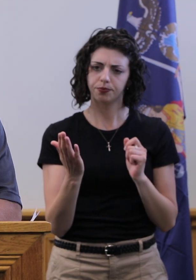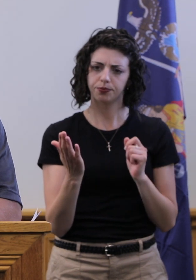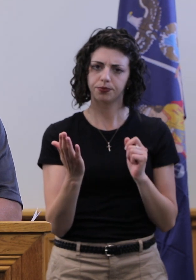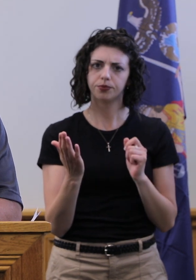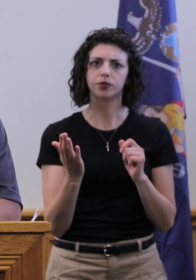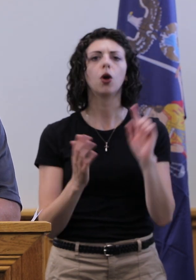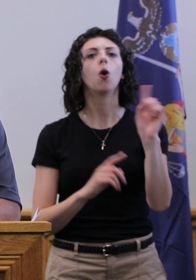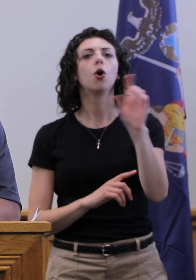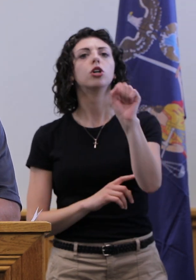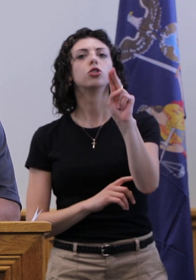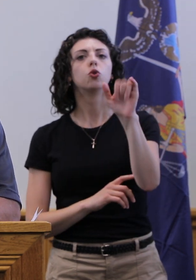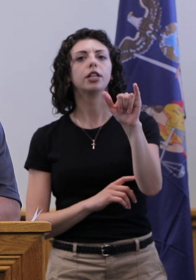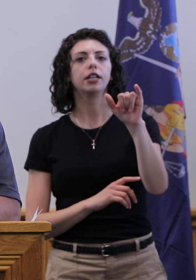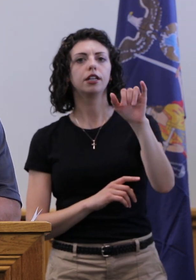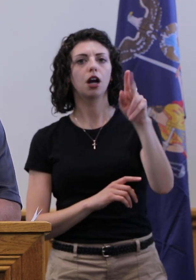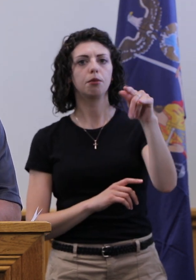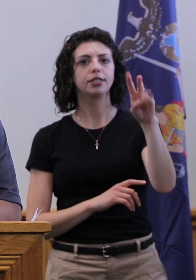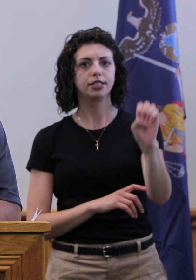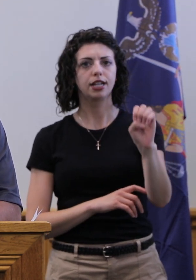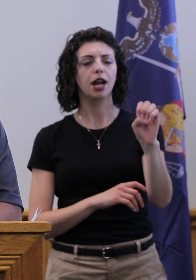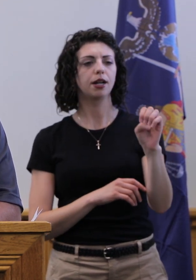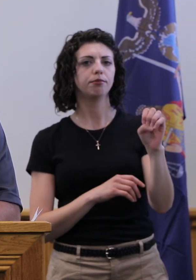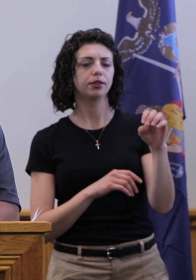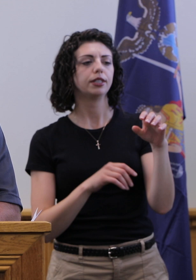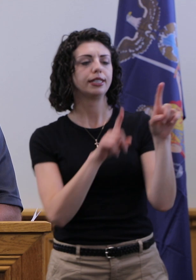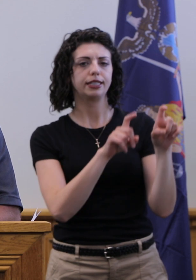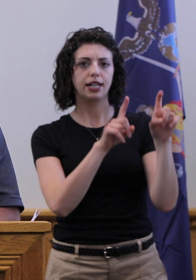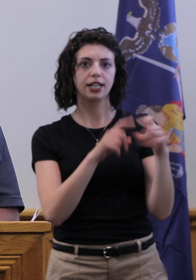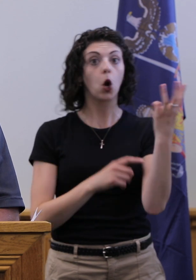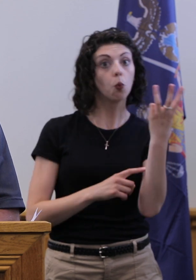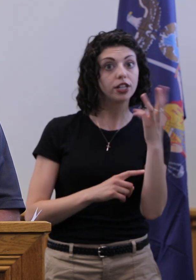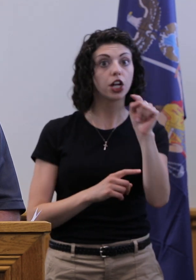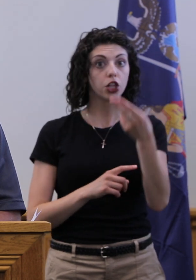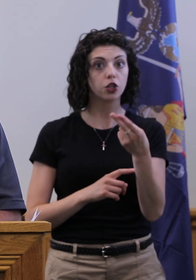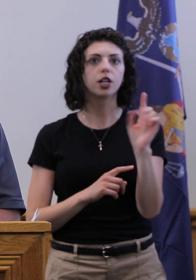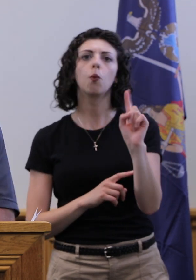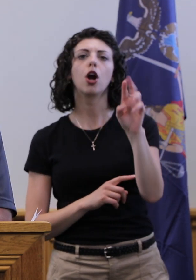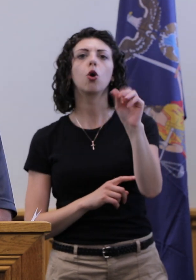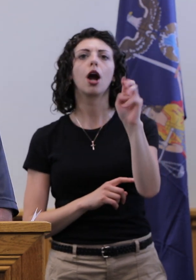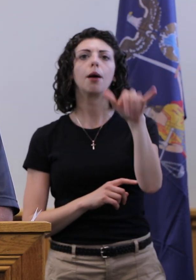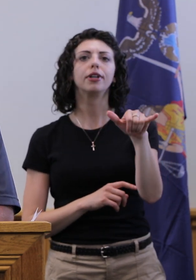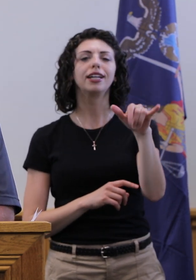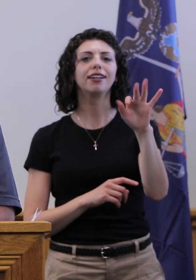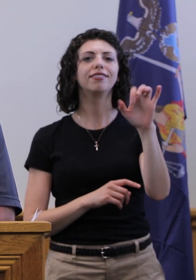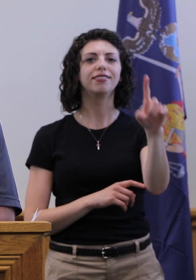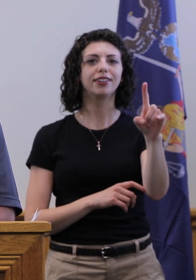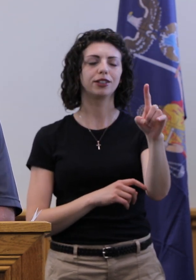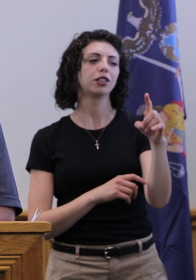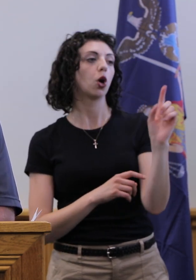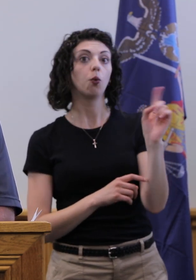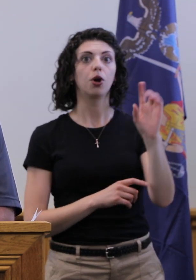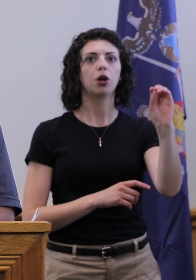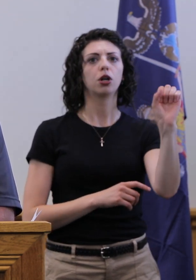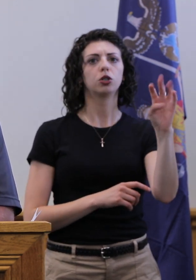will be at SUNY Upstate's mobile testing. It will be Wednesday and Thursday in the Romney Field parking lot at SUNY Oswego. The testing will be